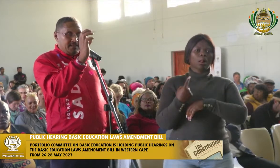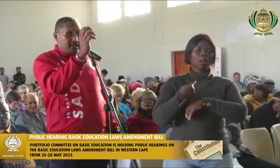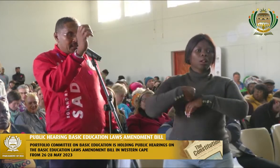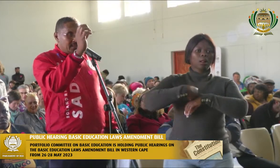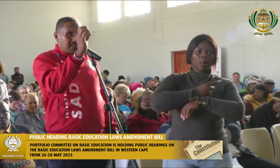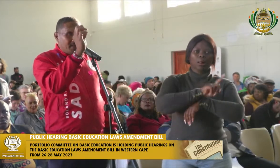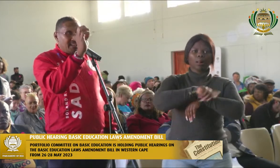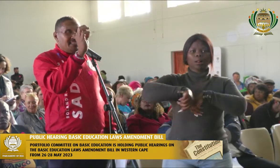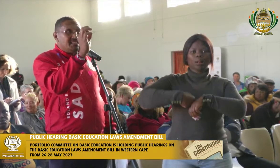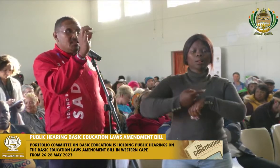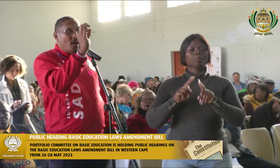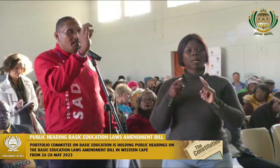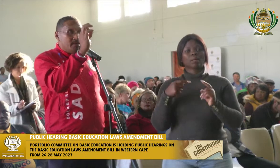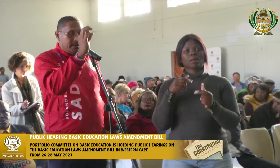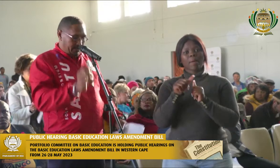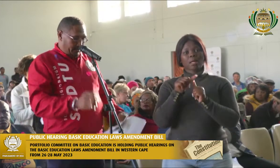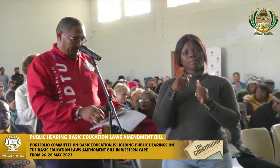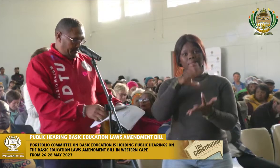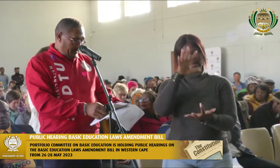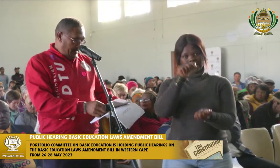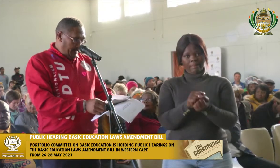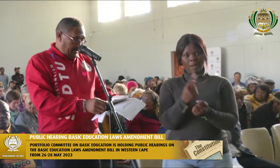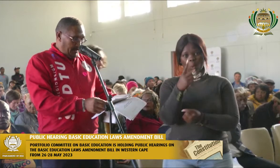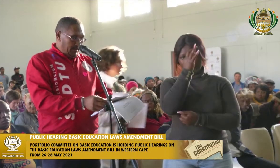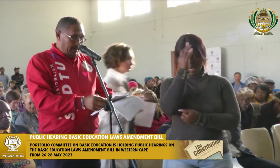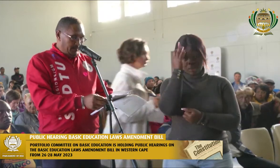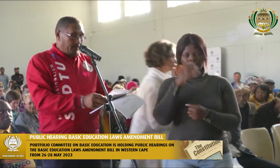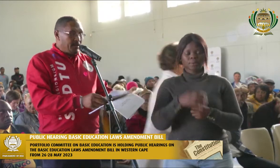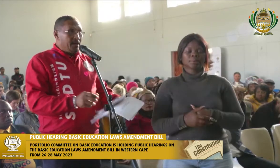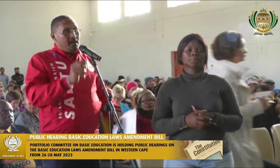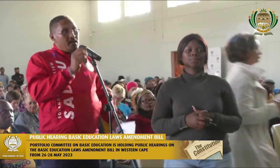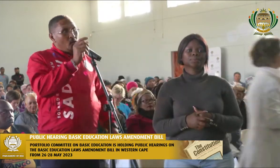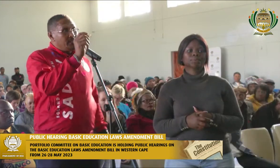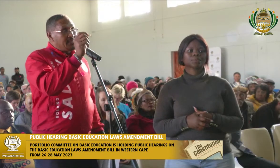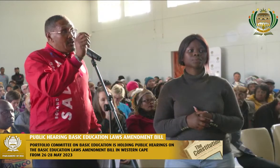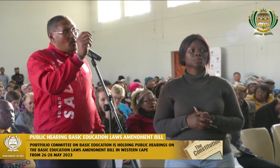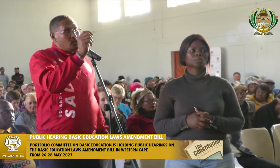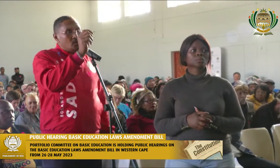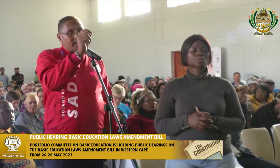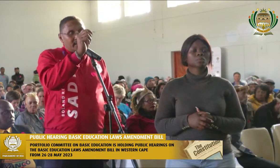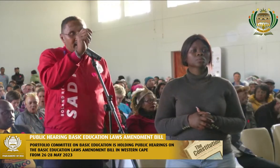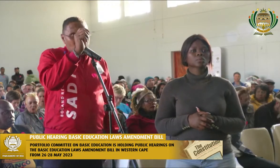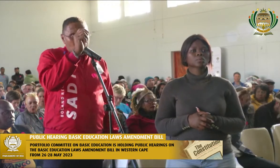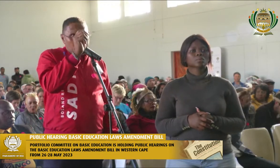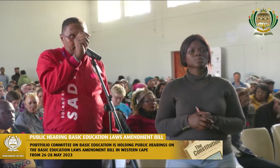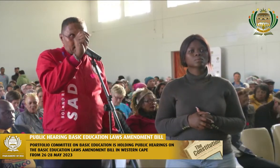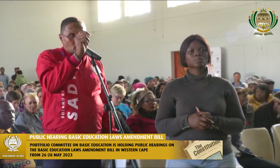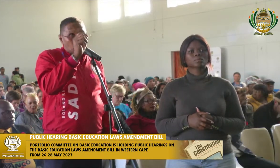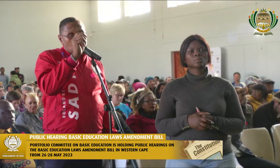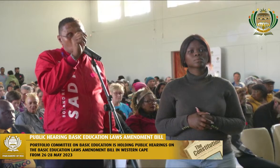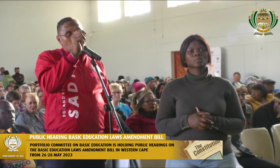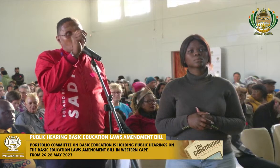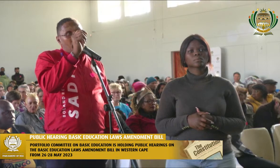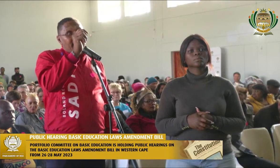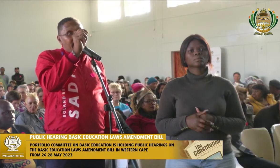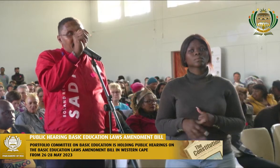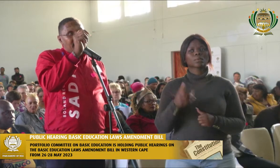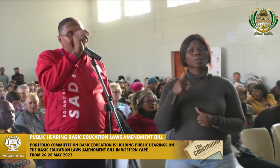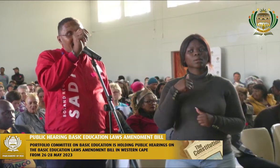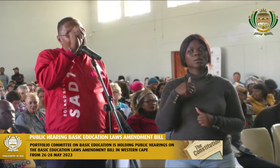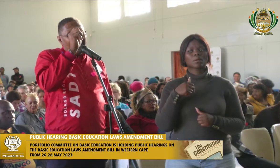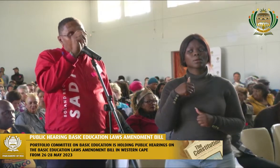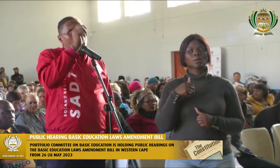rather summarize it in 1 minute. We're saying also the SGBs of schools